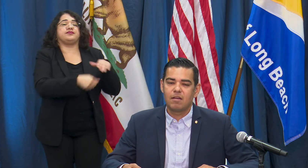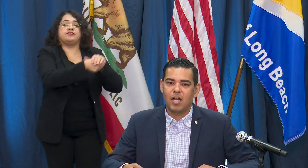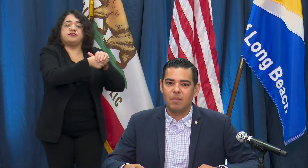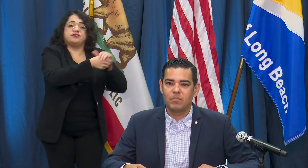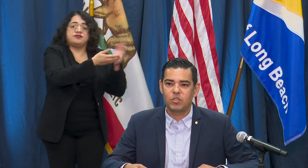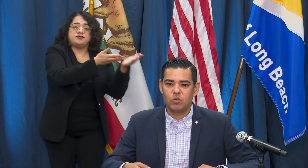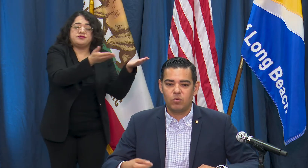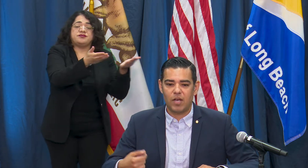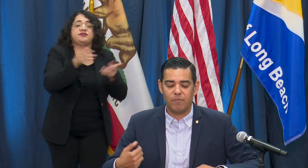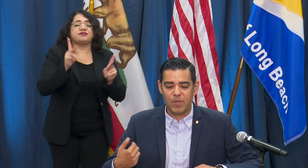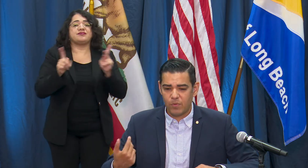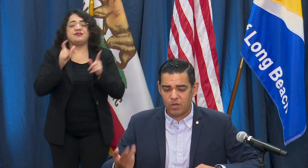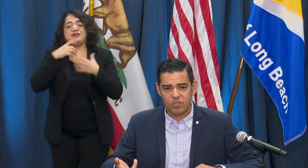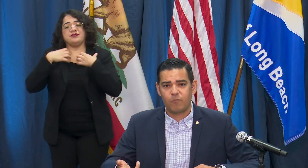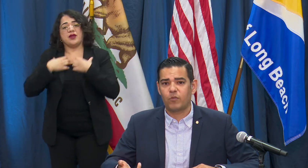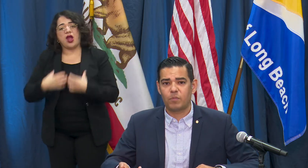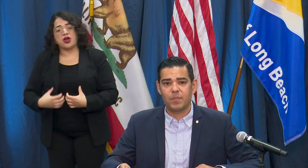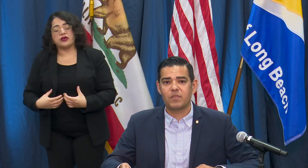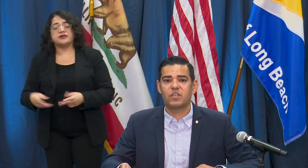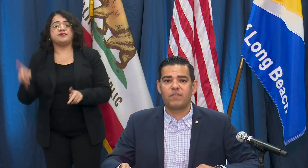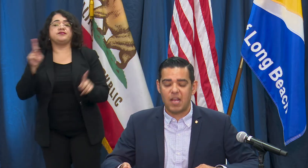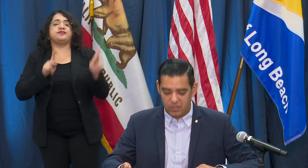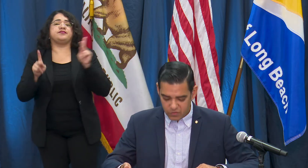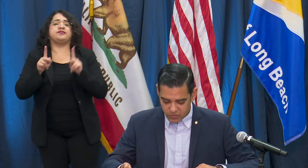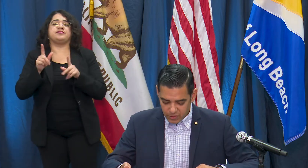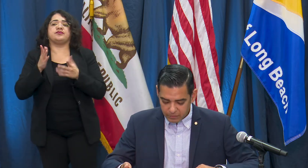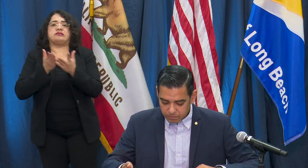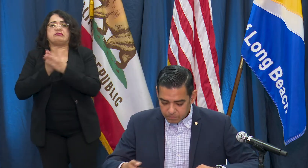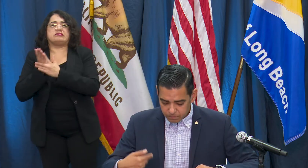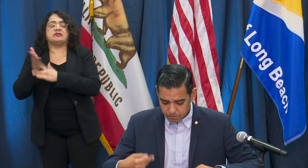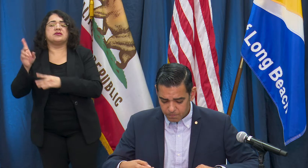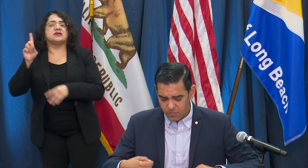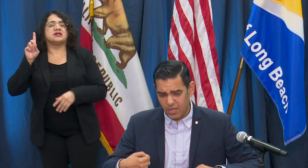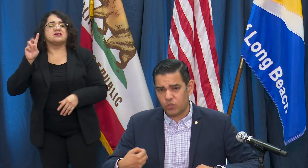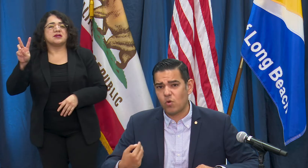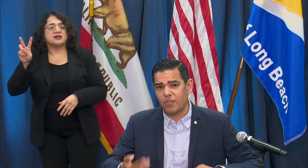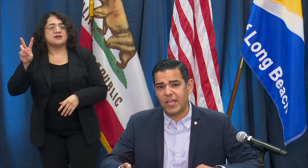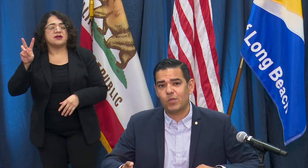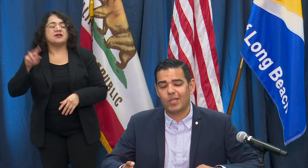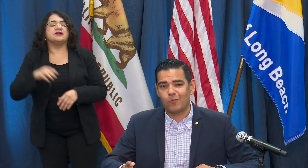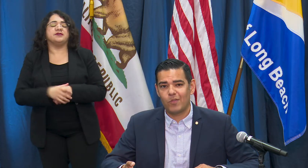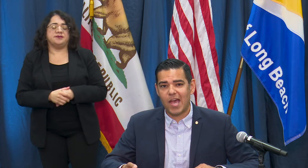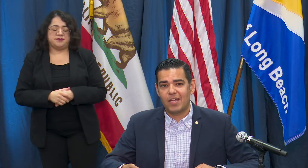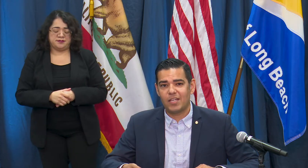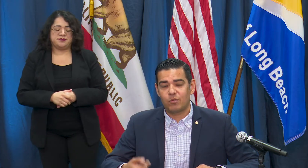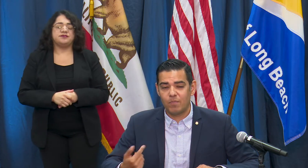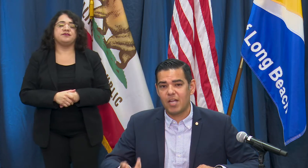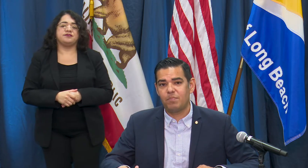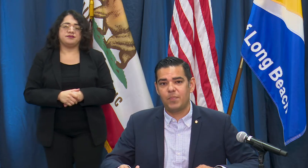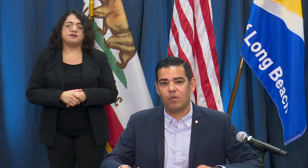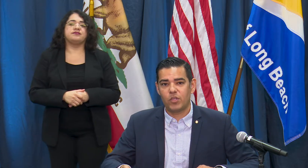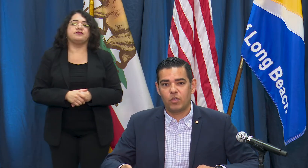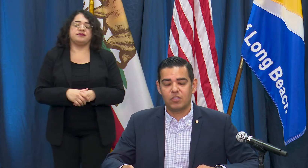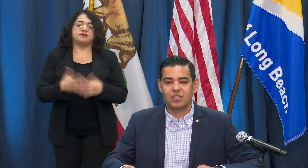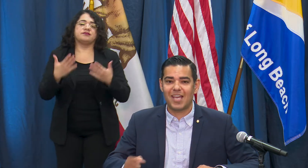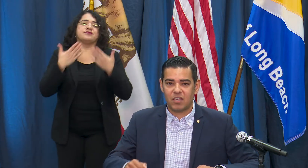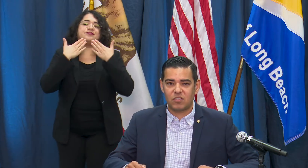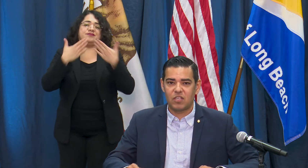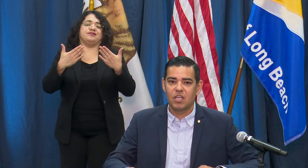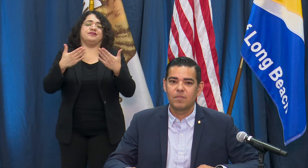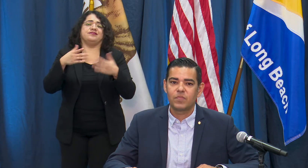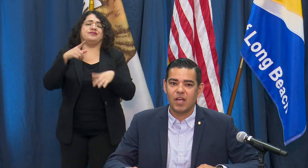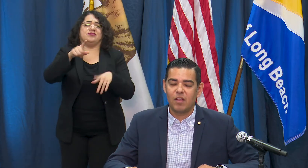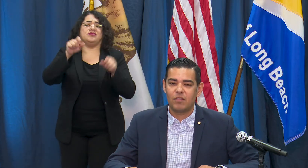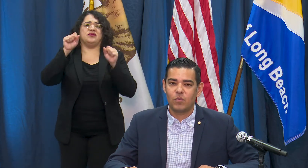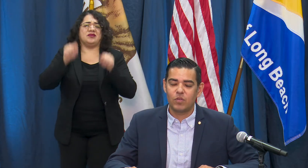hungry, to people that are suffering from domestic violence. And I just want to thank you again for that, and to remind people that you can